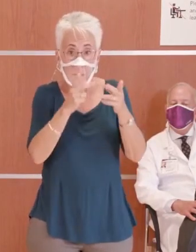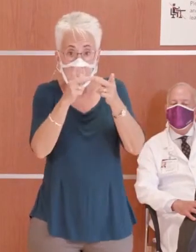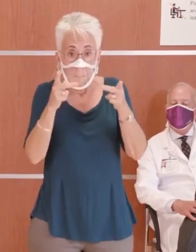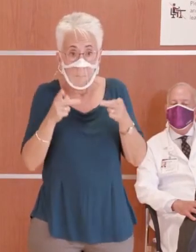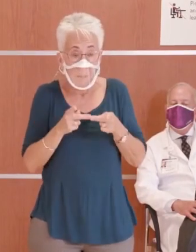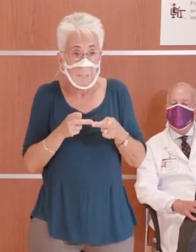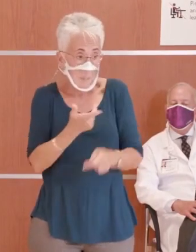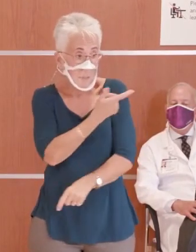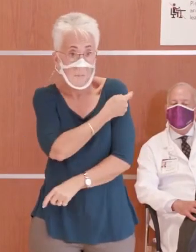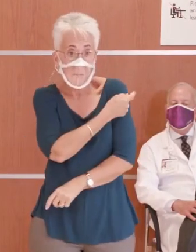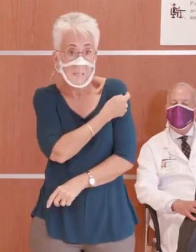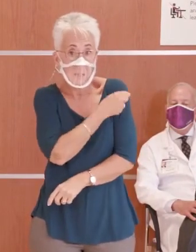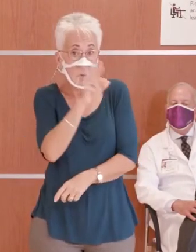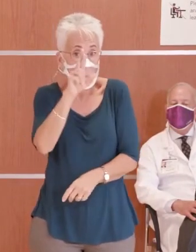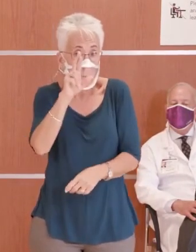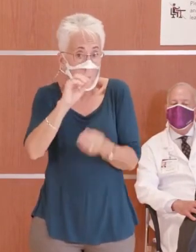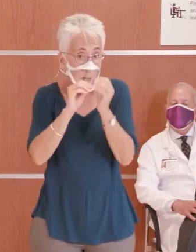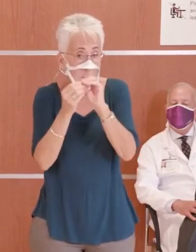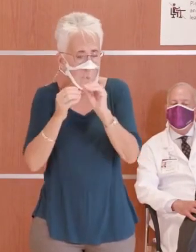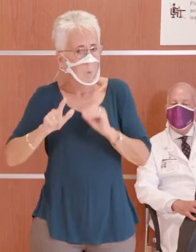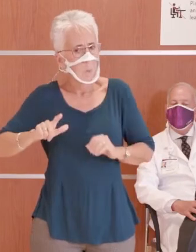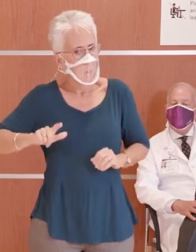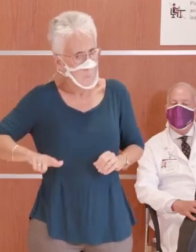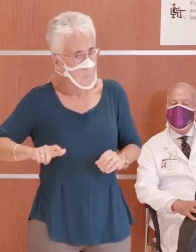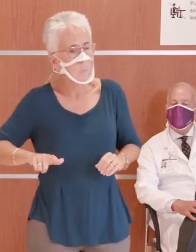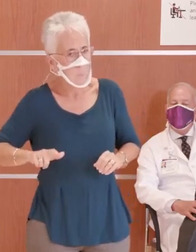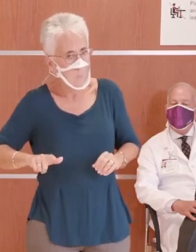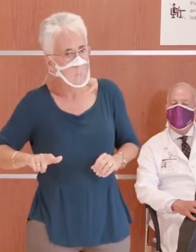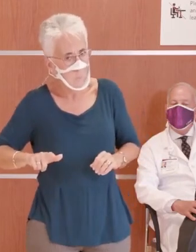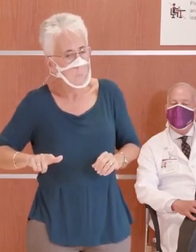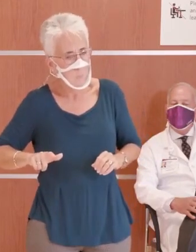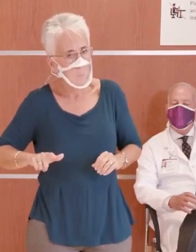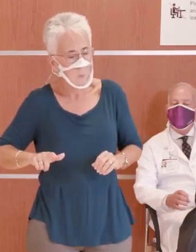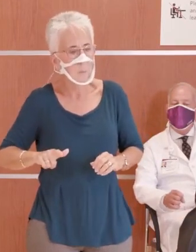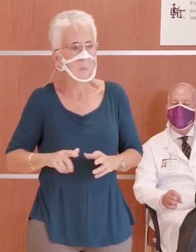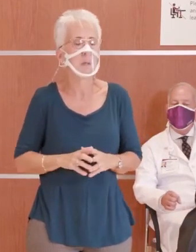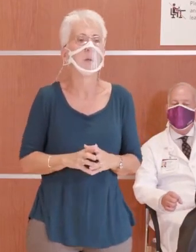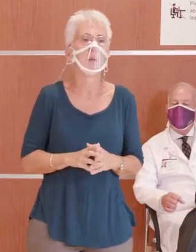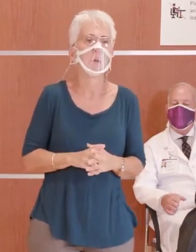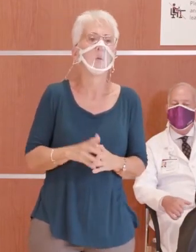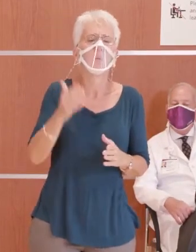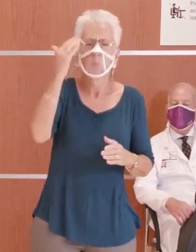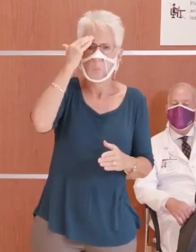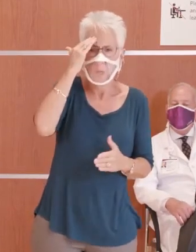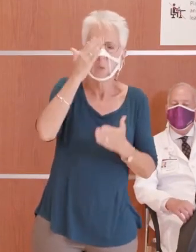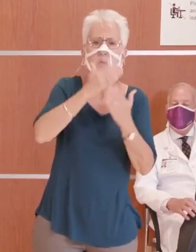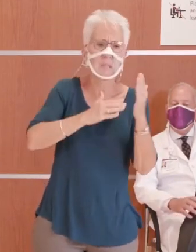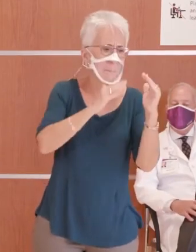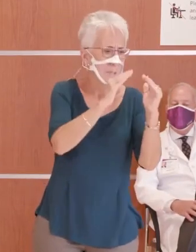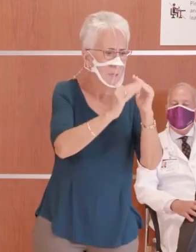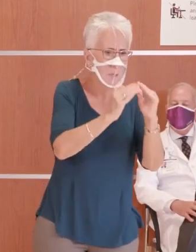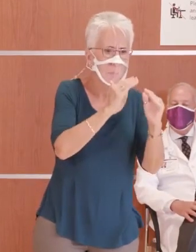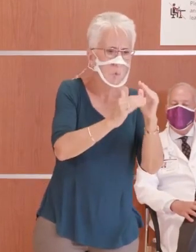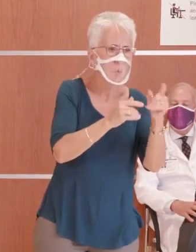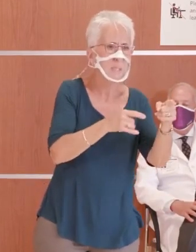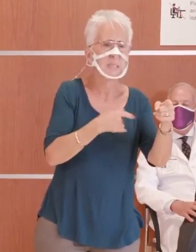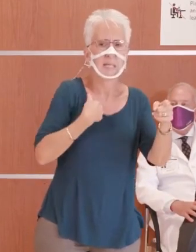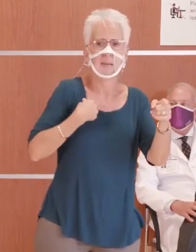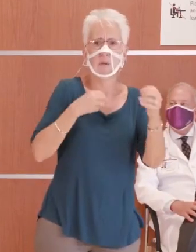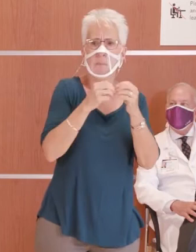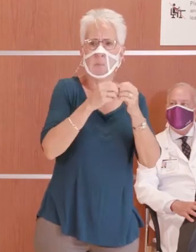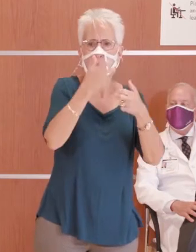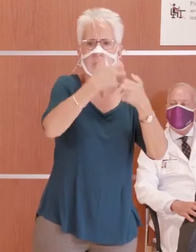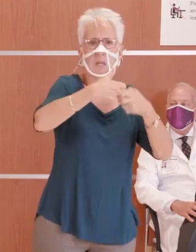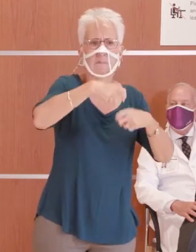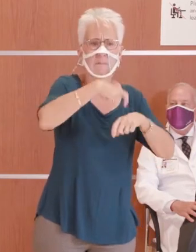where the vaccination rates are lower than that overall Pennsylvania number. And we know that there are communities that have more difficult